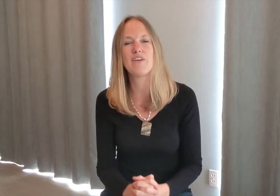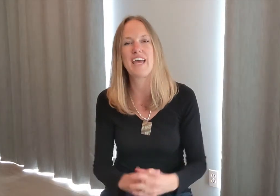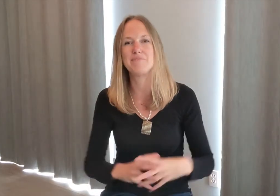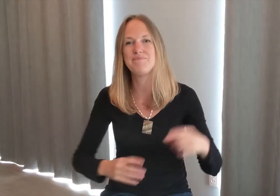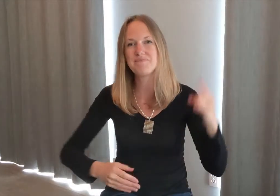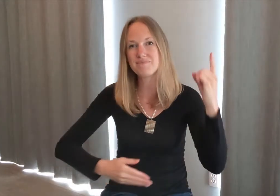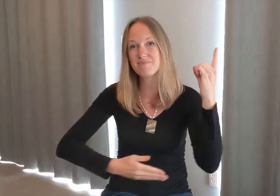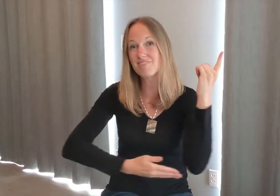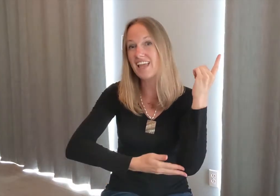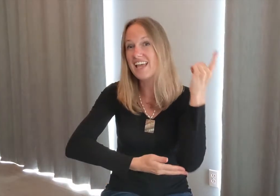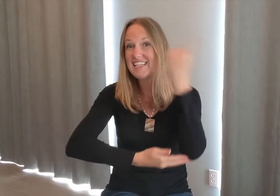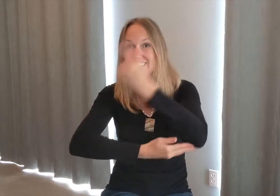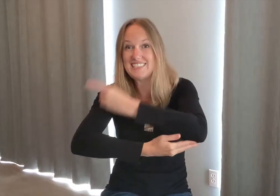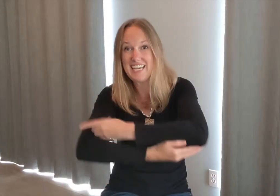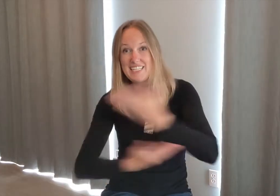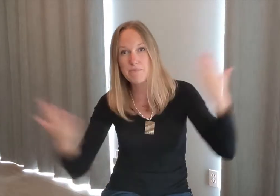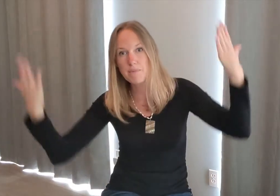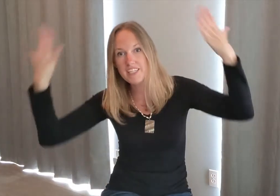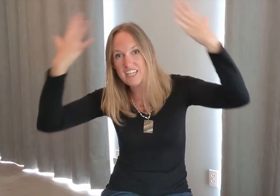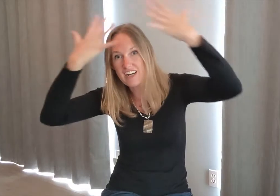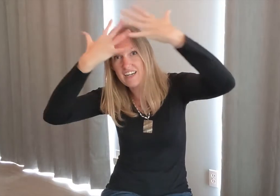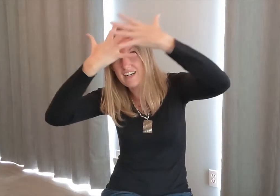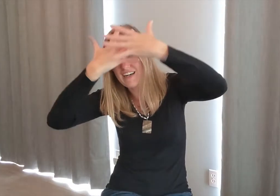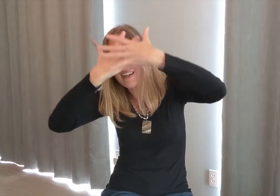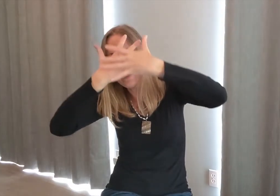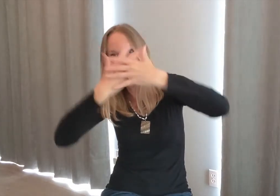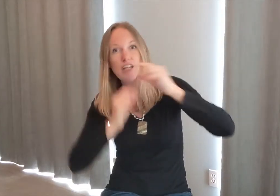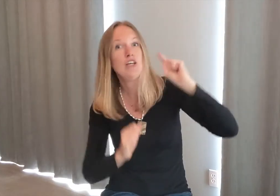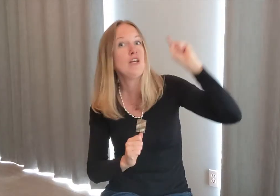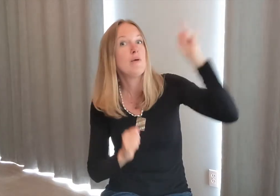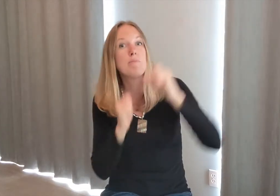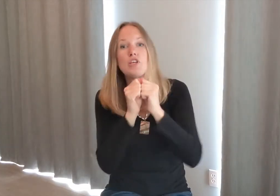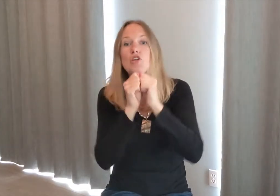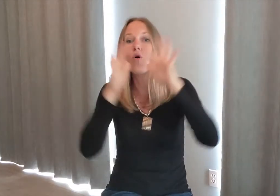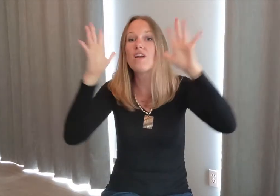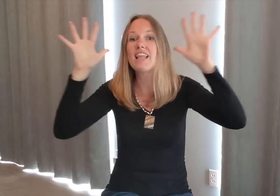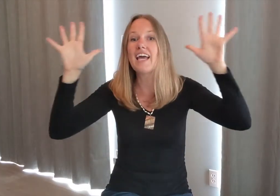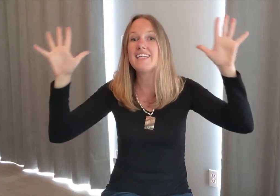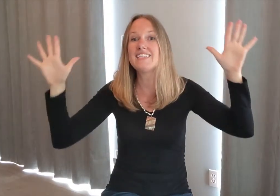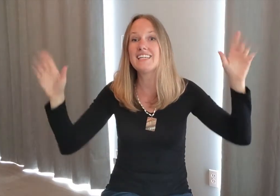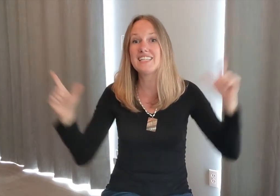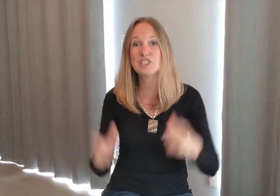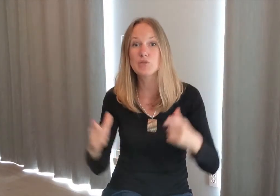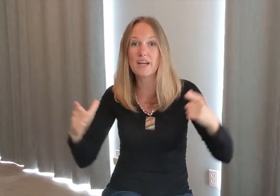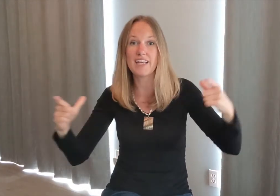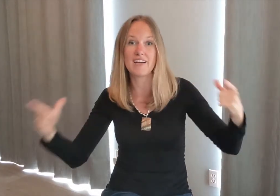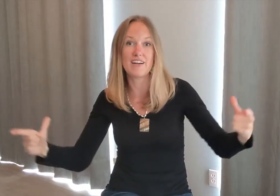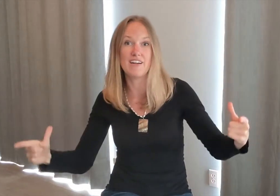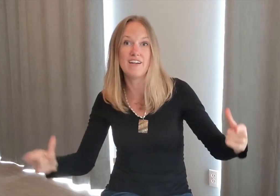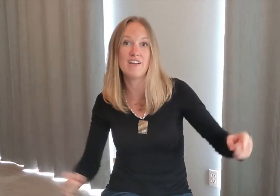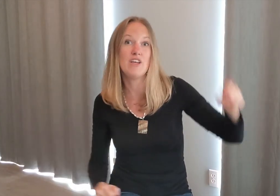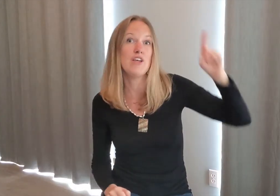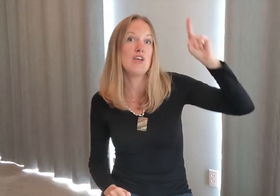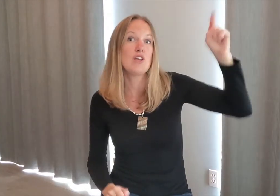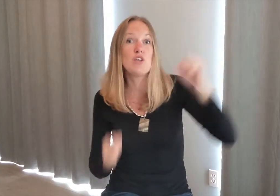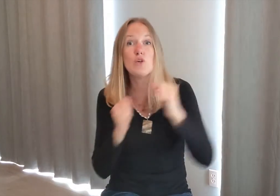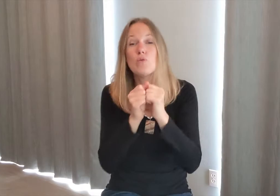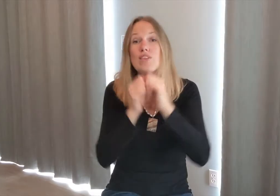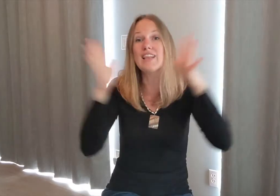Okay. Days may be darker, but your light is greater. You